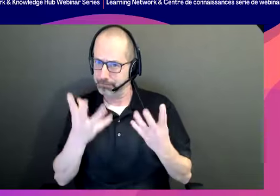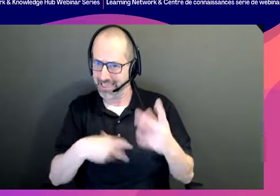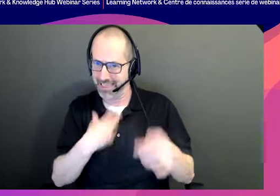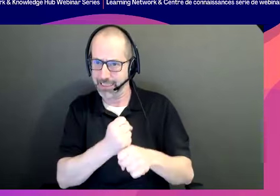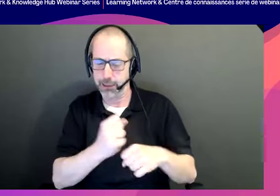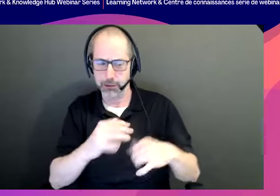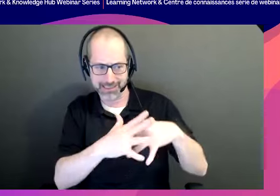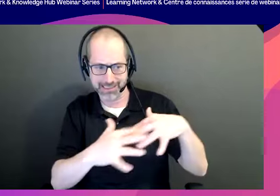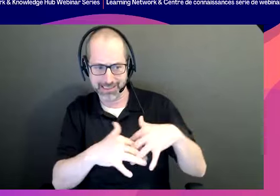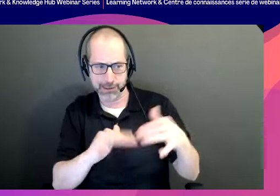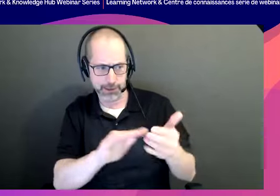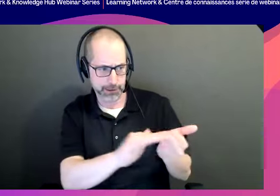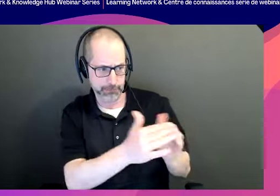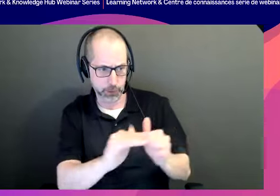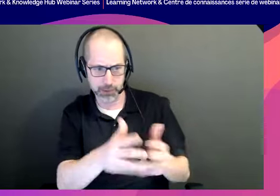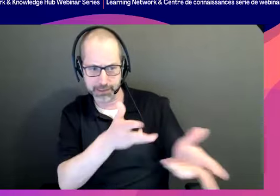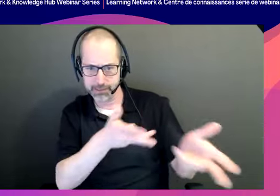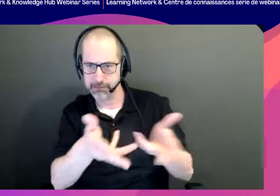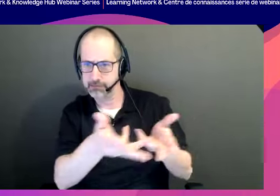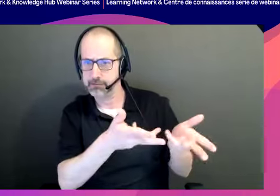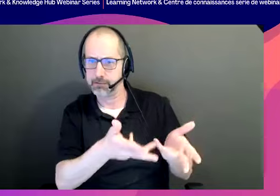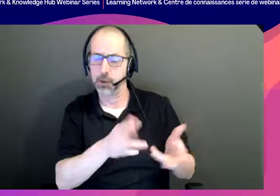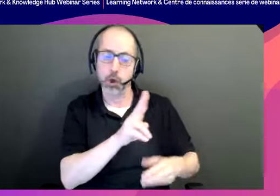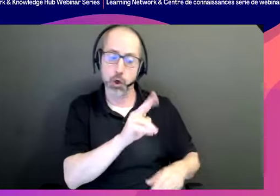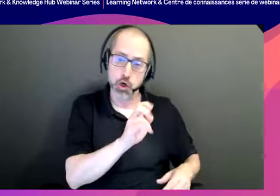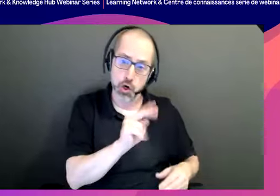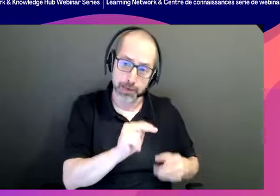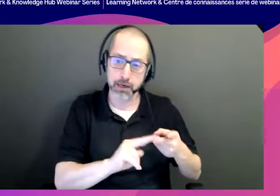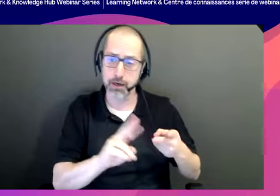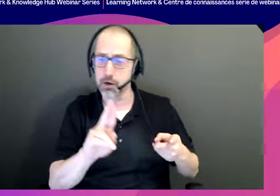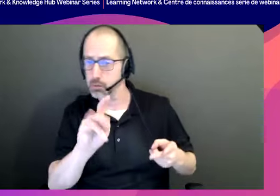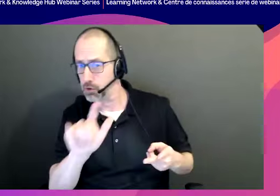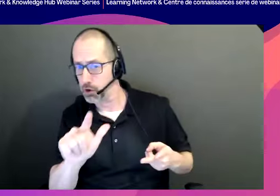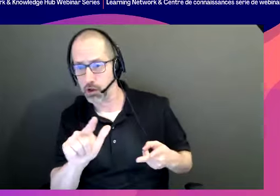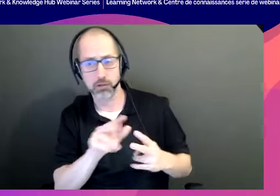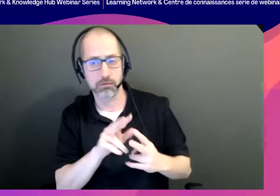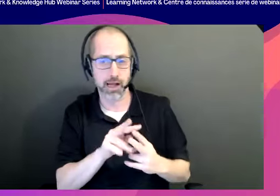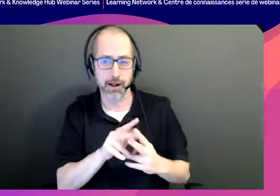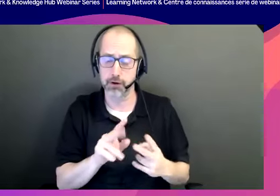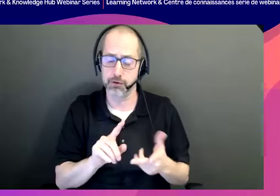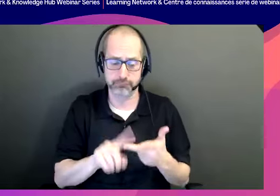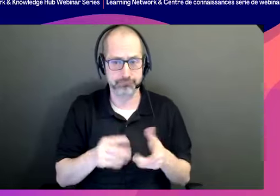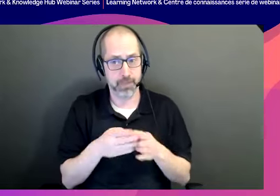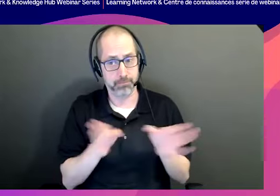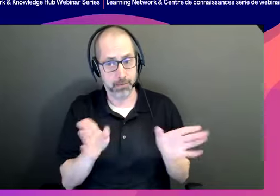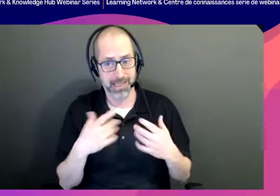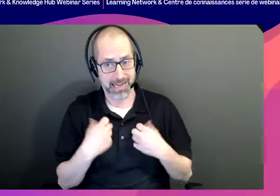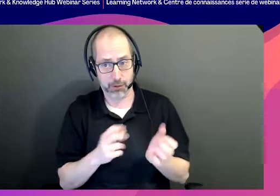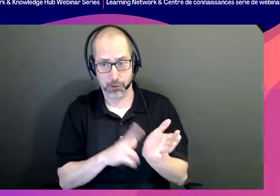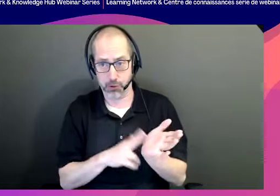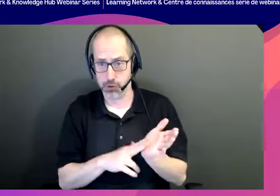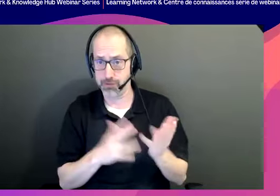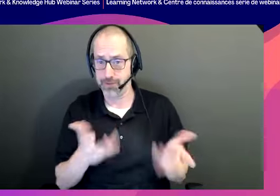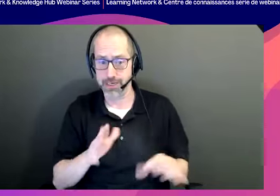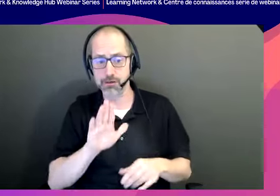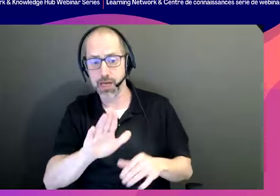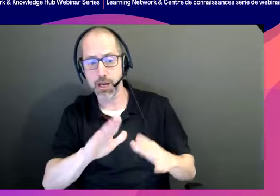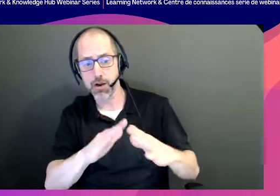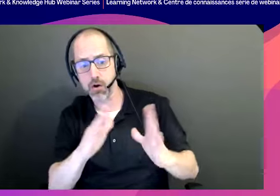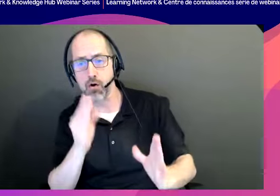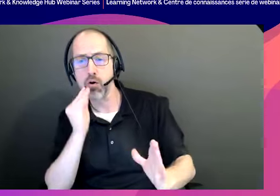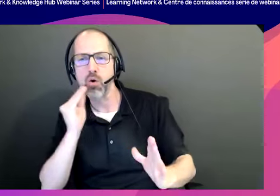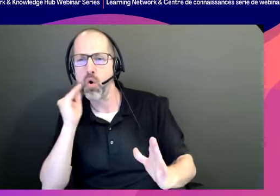Indigenous communities, both urban and rural. And as a public health nurse, I've been in many, many homes and gotten to know